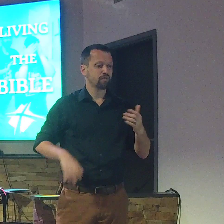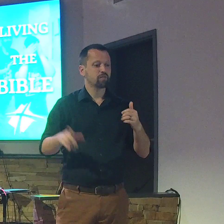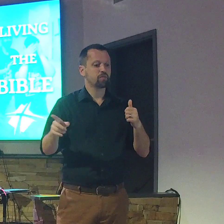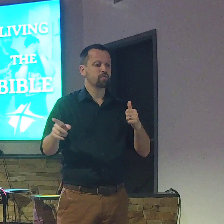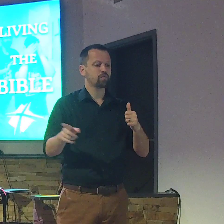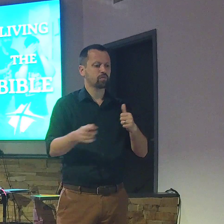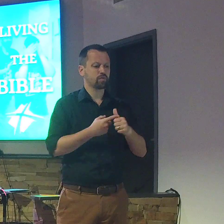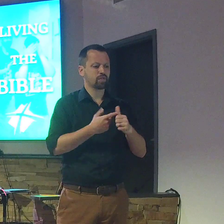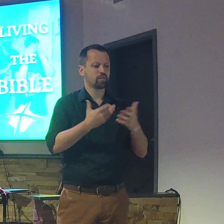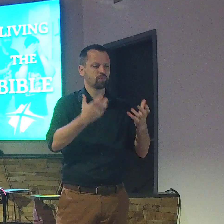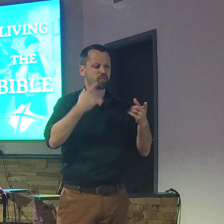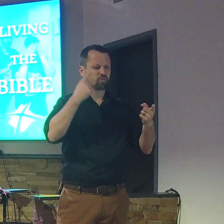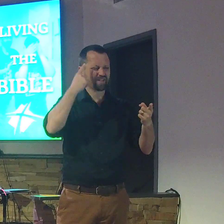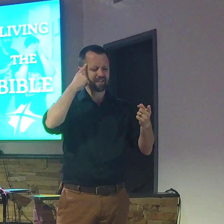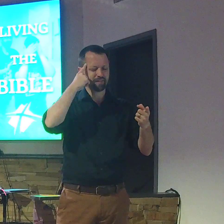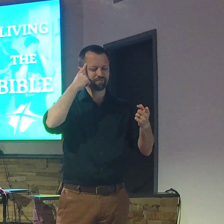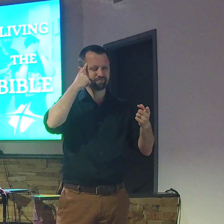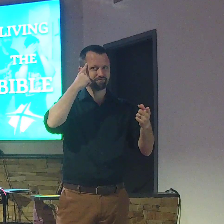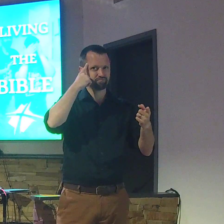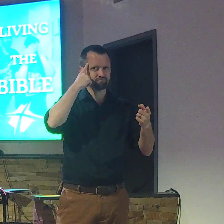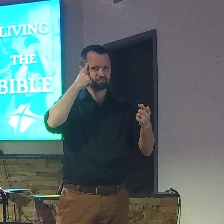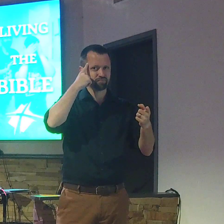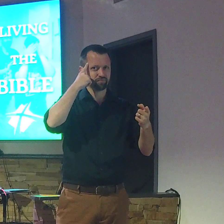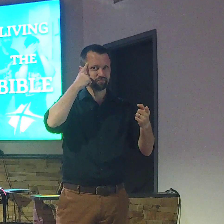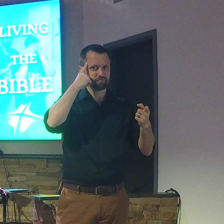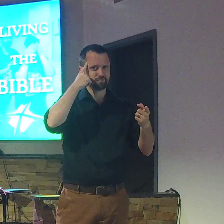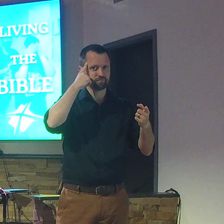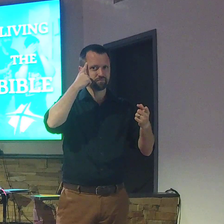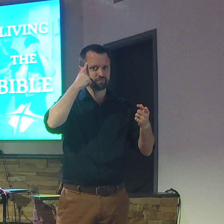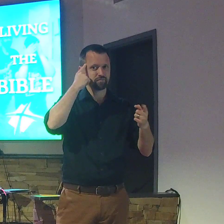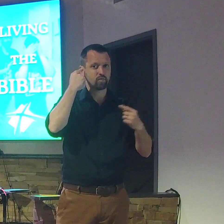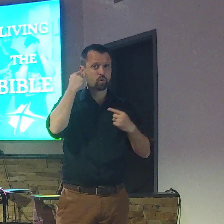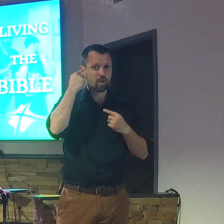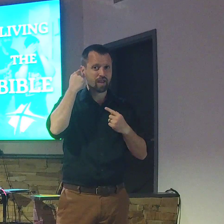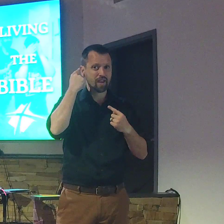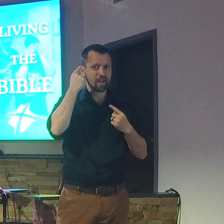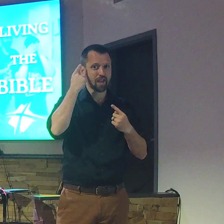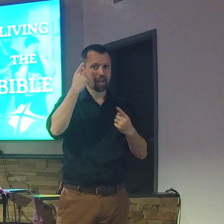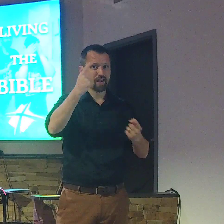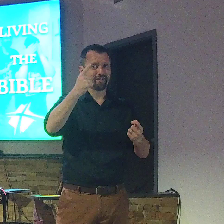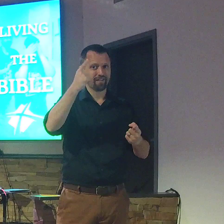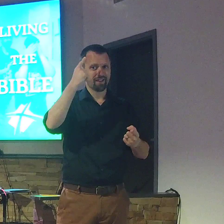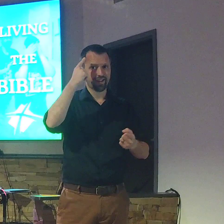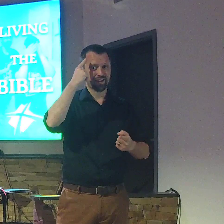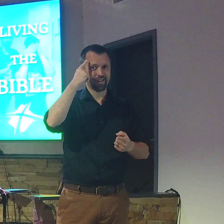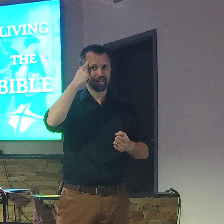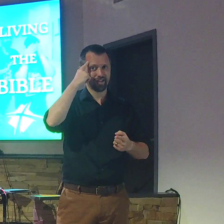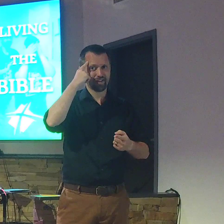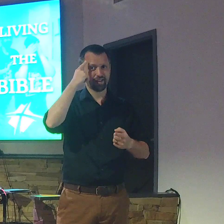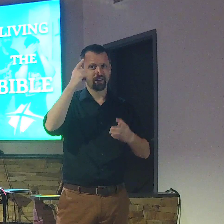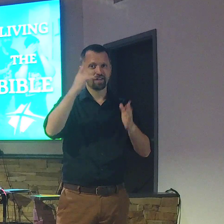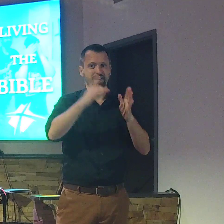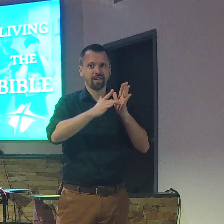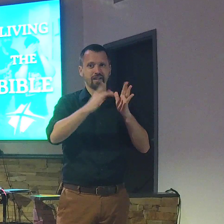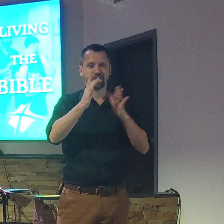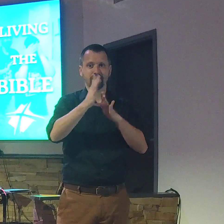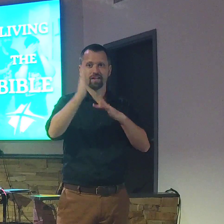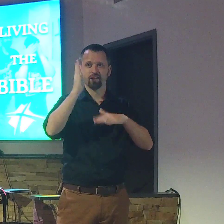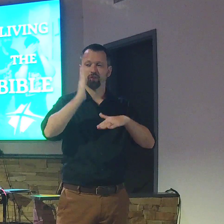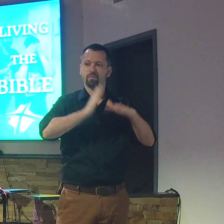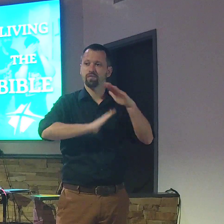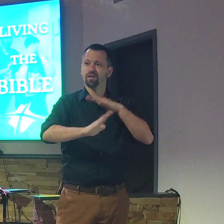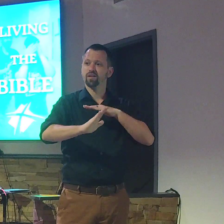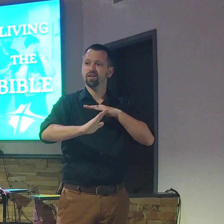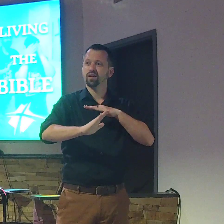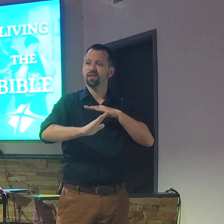this. I want you to think about if you've ever considered the humility of Jesus. That he left